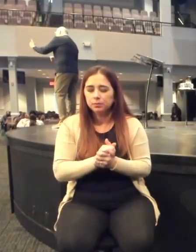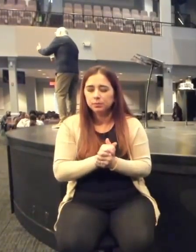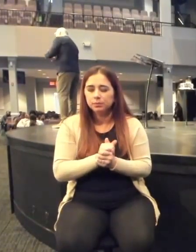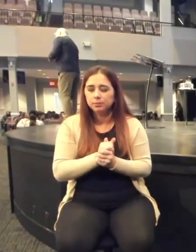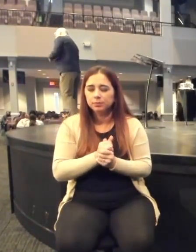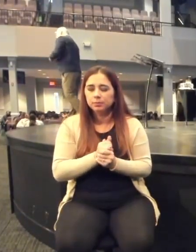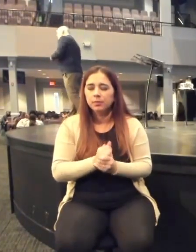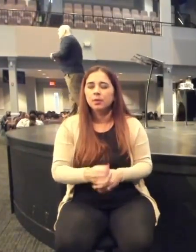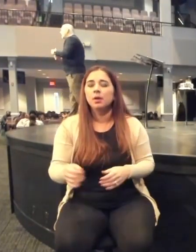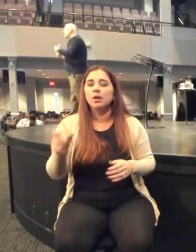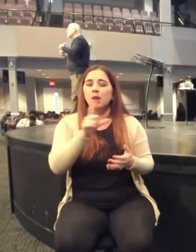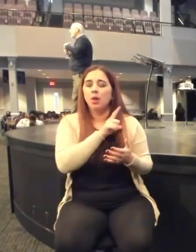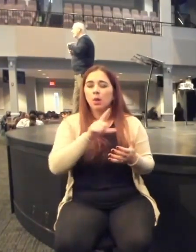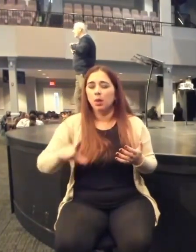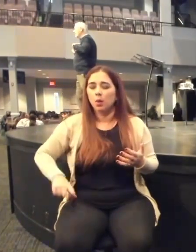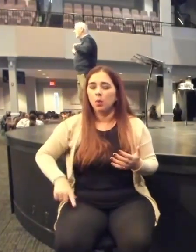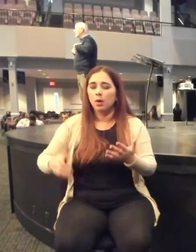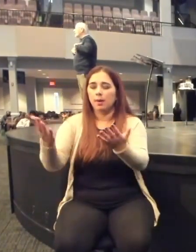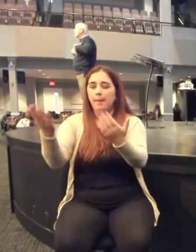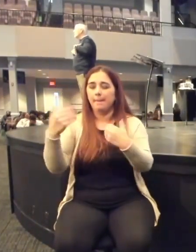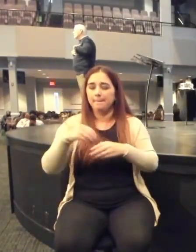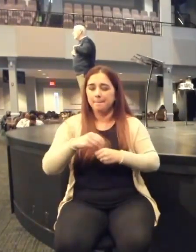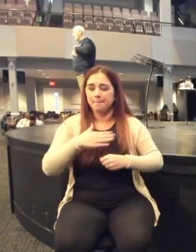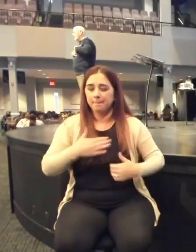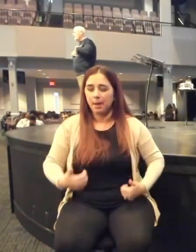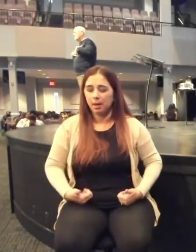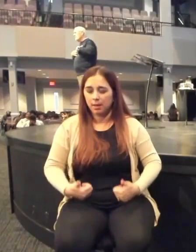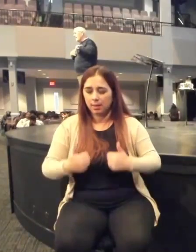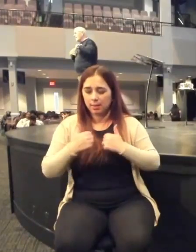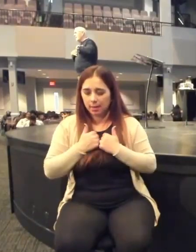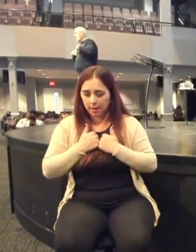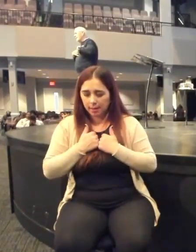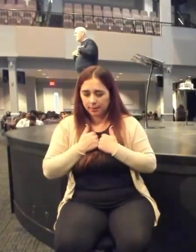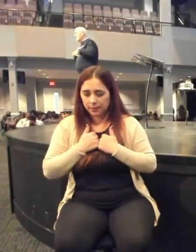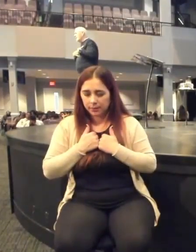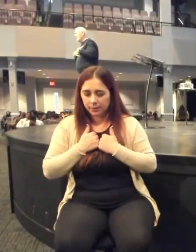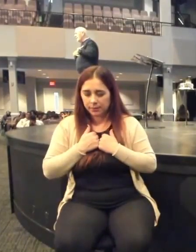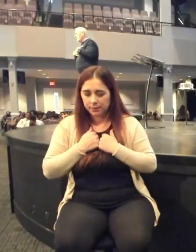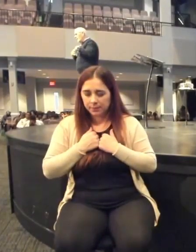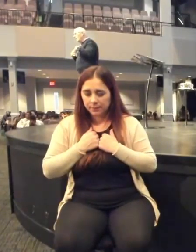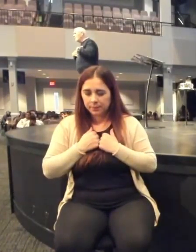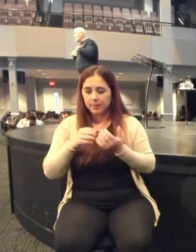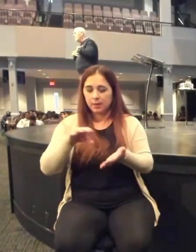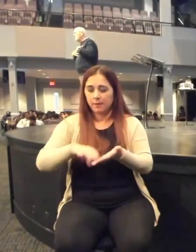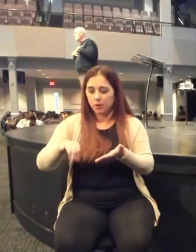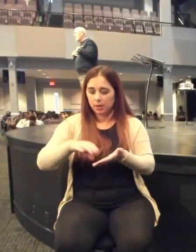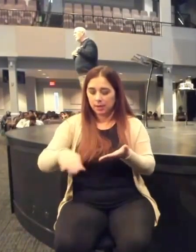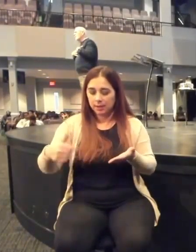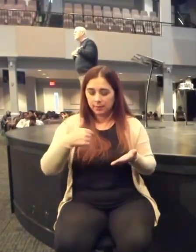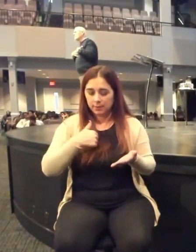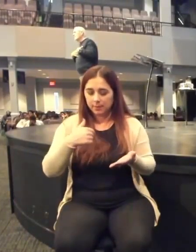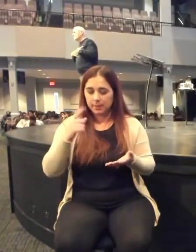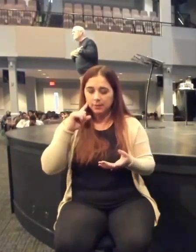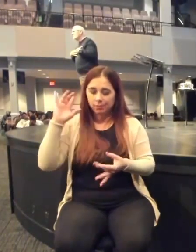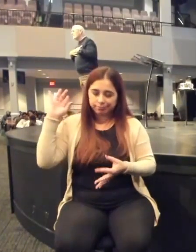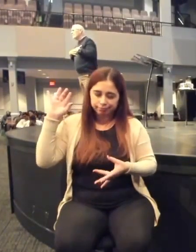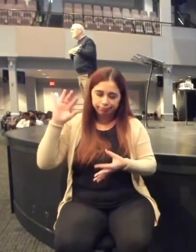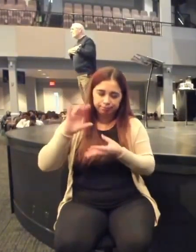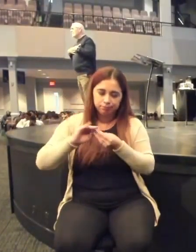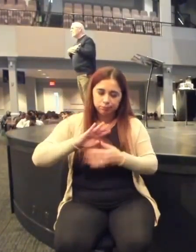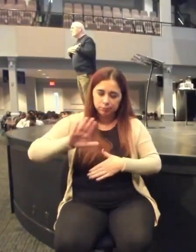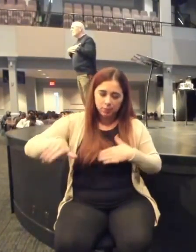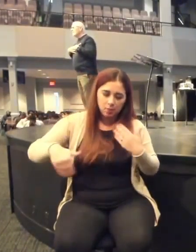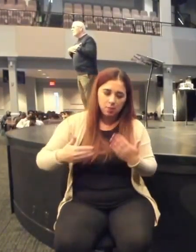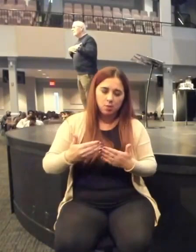Now pray this prayer. Say, Lord, come into my life right now. Invite him in. Say, come into my life. Forgive me for all of my sins.